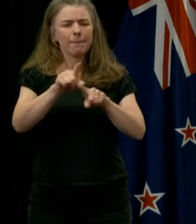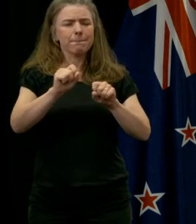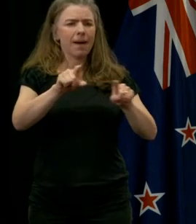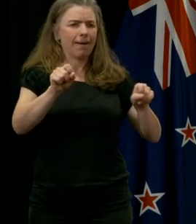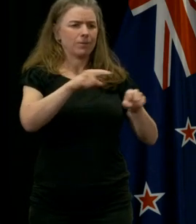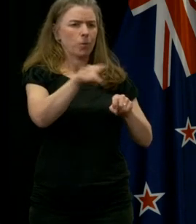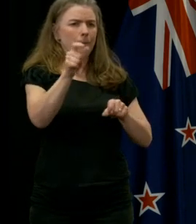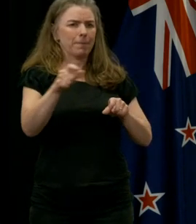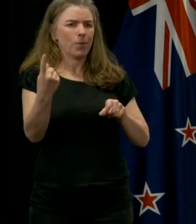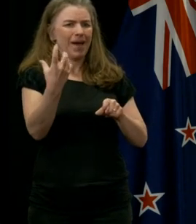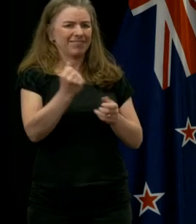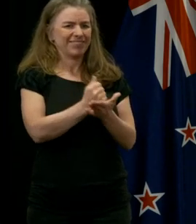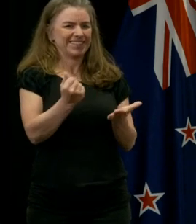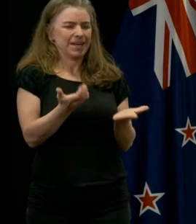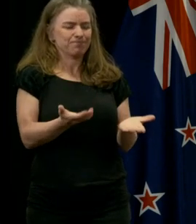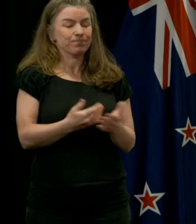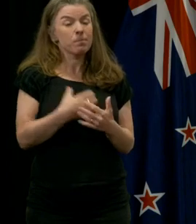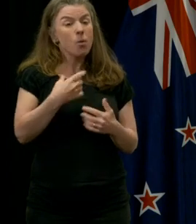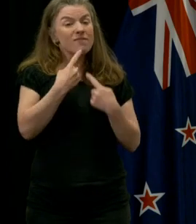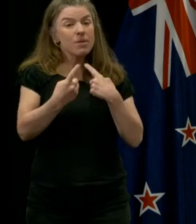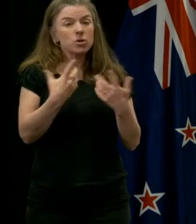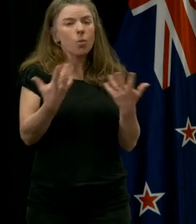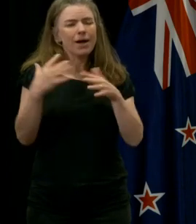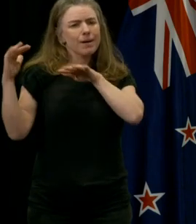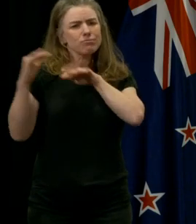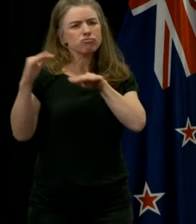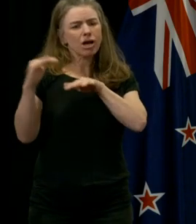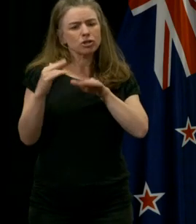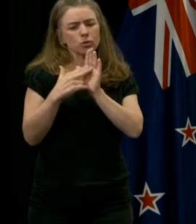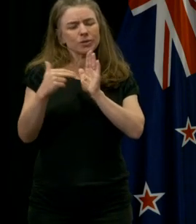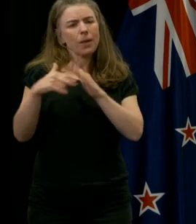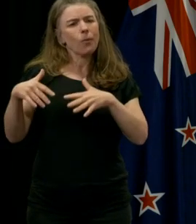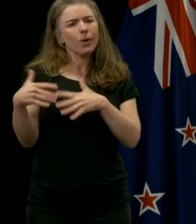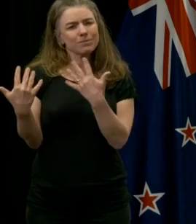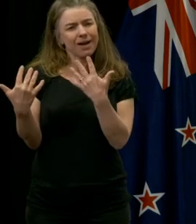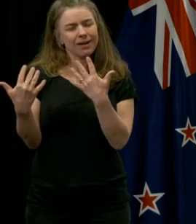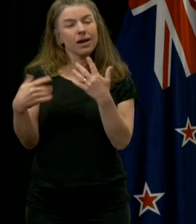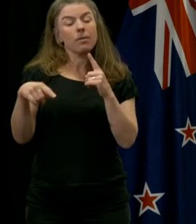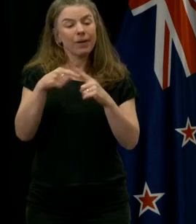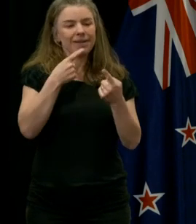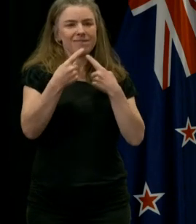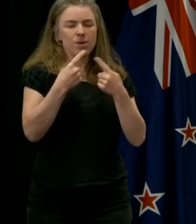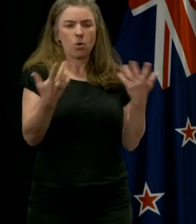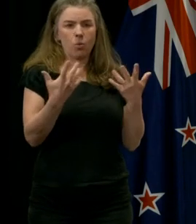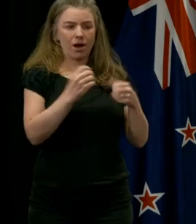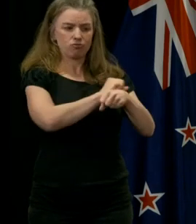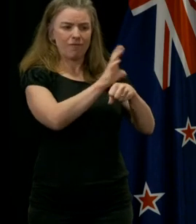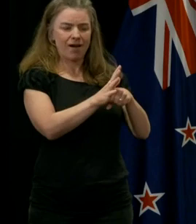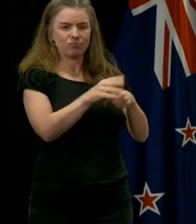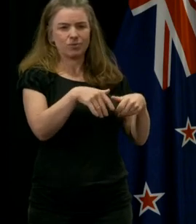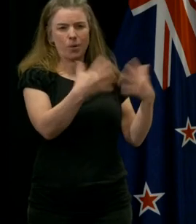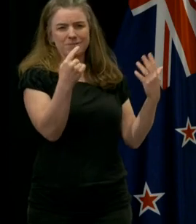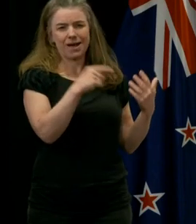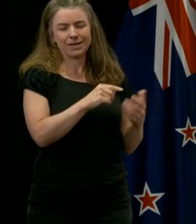holders. Detailed information is available on the Immigration New Zealand website. We'll also be making it available on the COVID-19